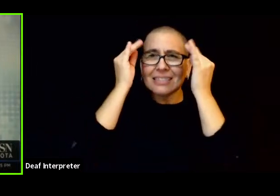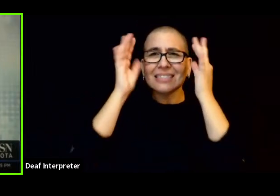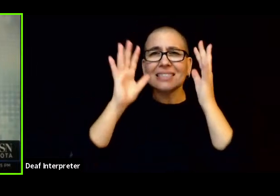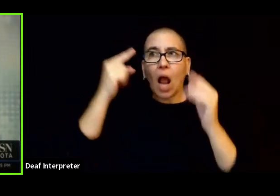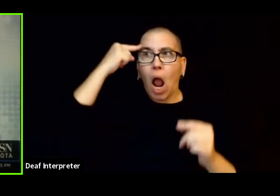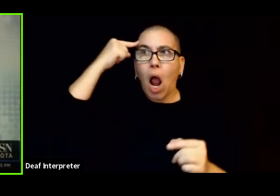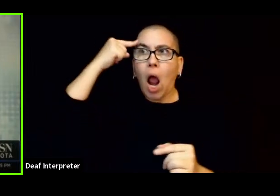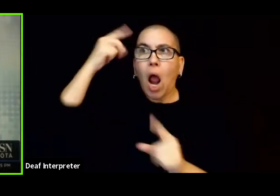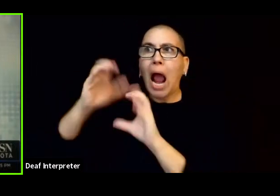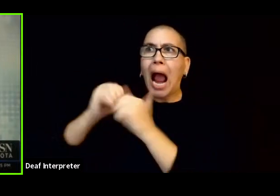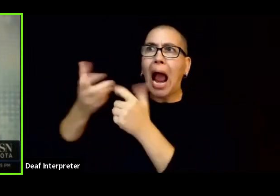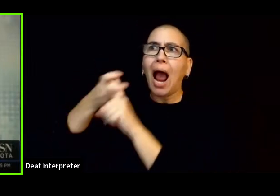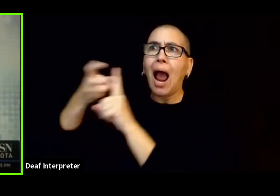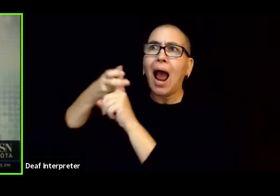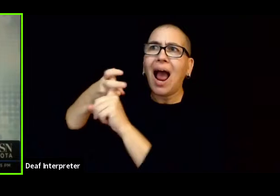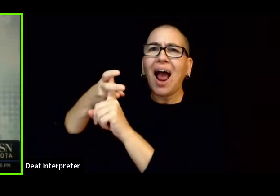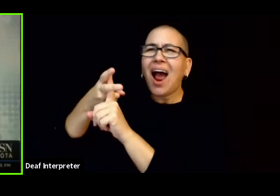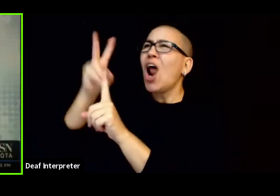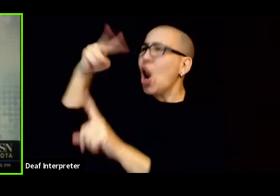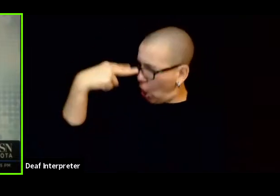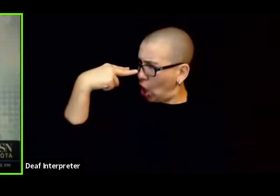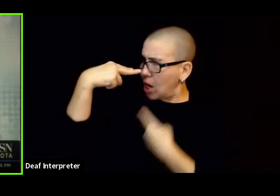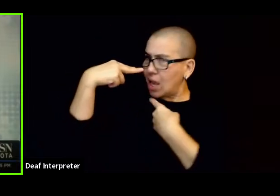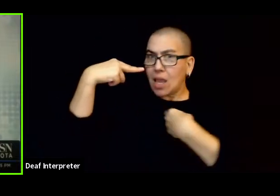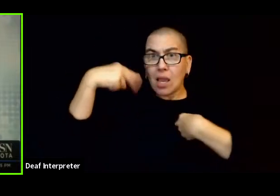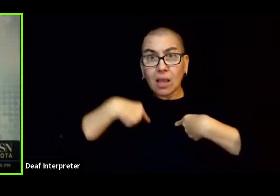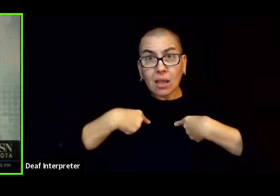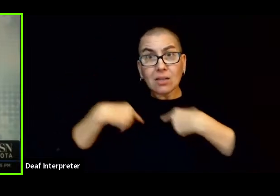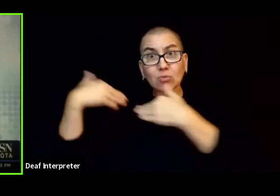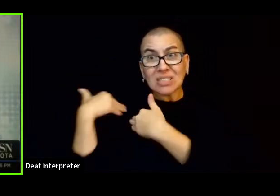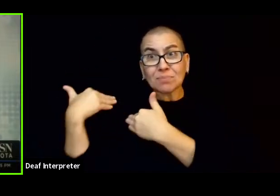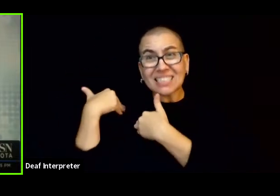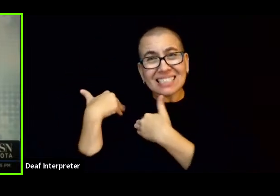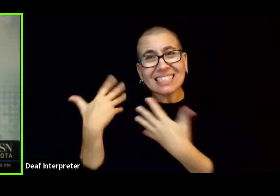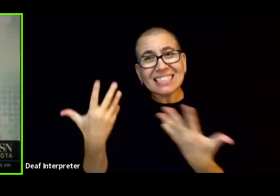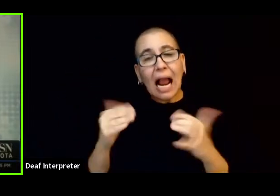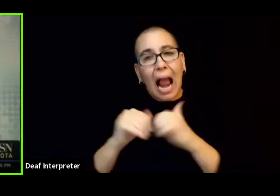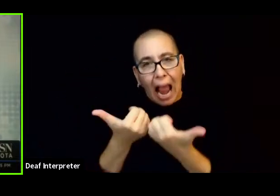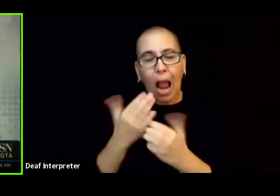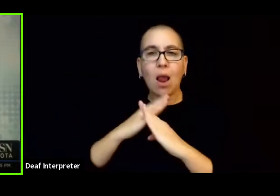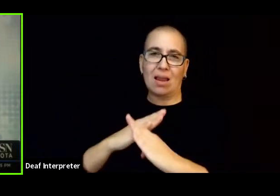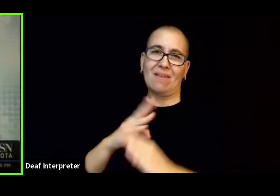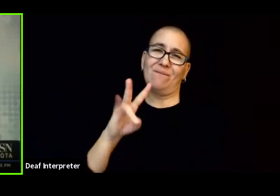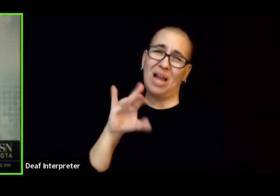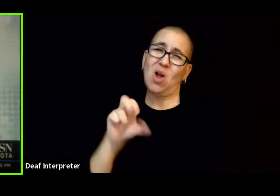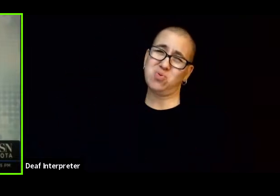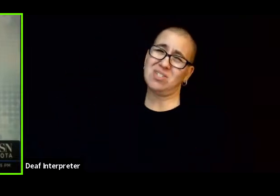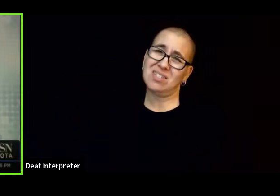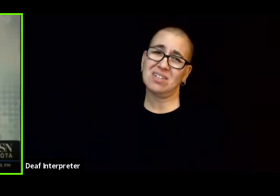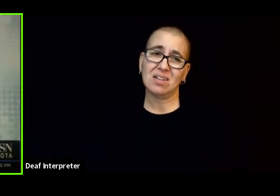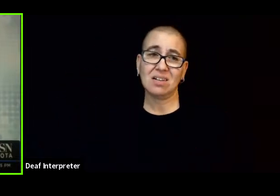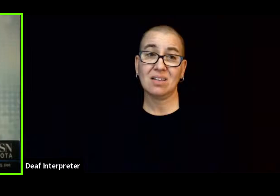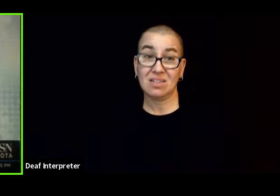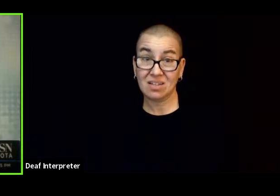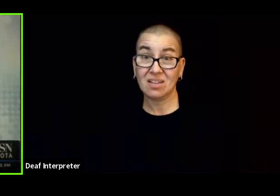counts. Thank you. Thanks, Chris. Very glad you came back to the core point. Thank